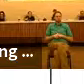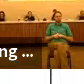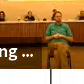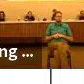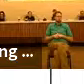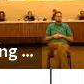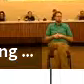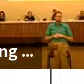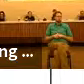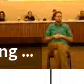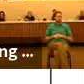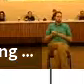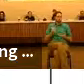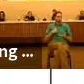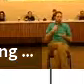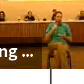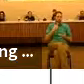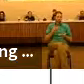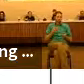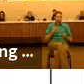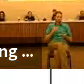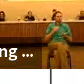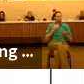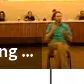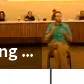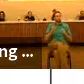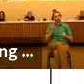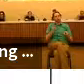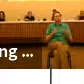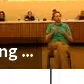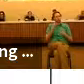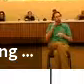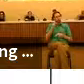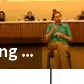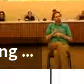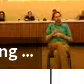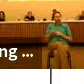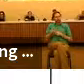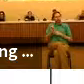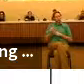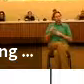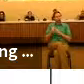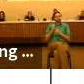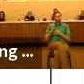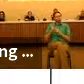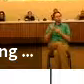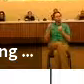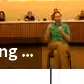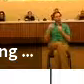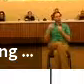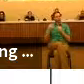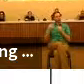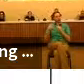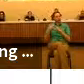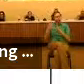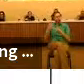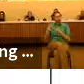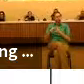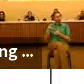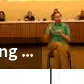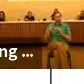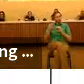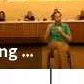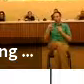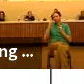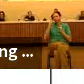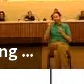Yeah, just like I said, I would take a look to keep the trails away from the existing households so that people aren't seeing